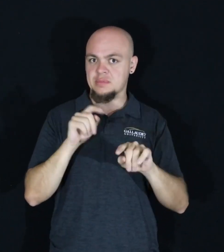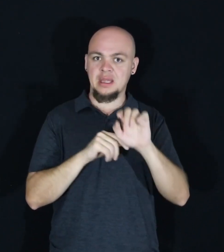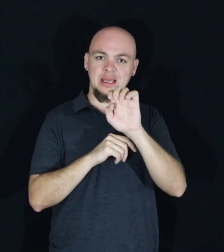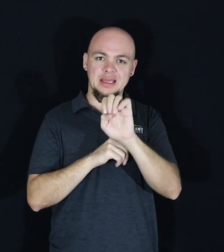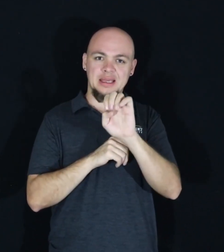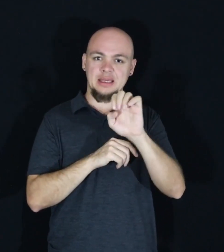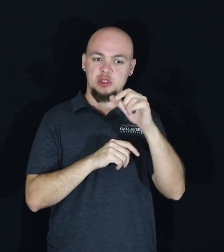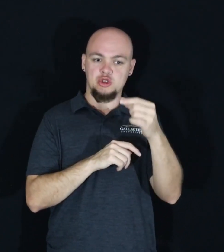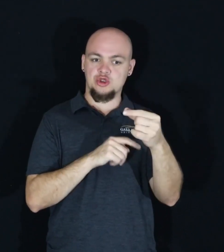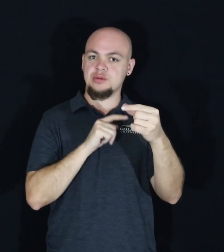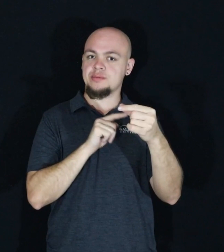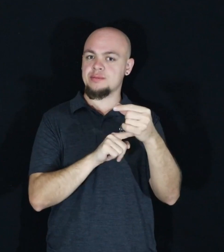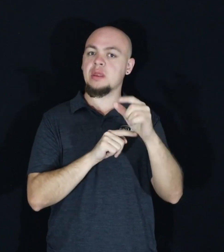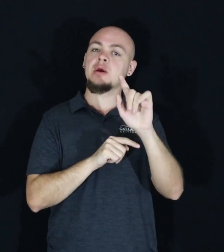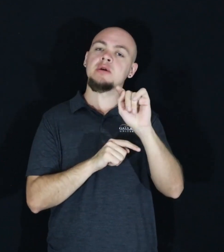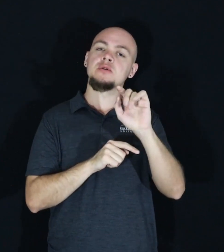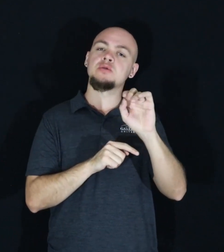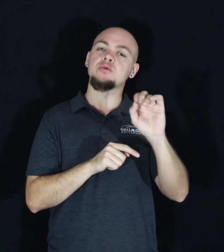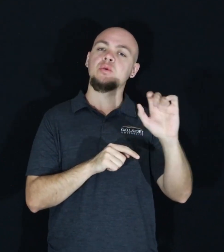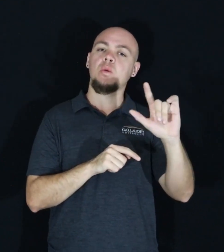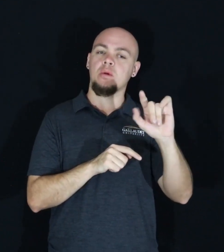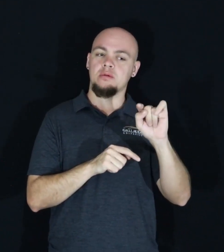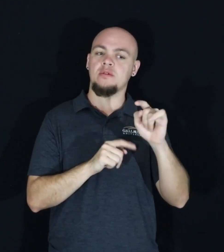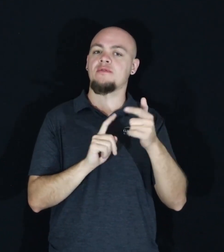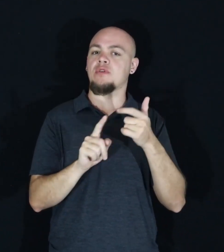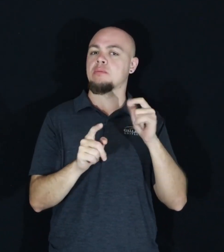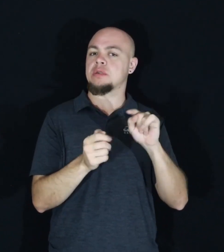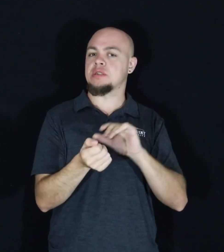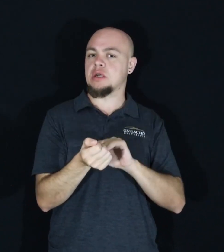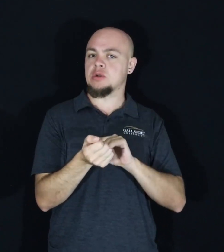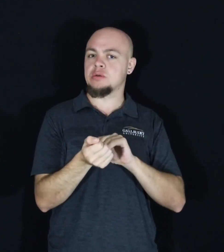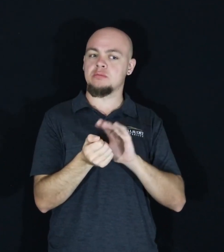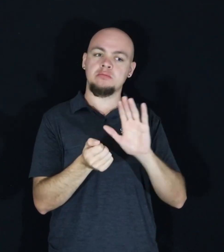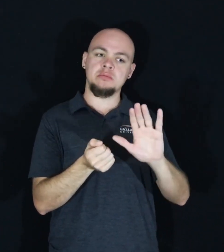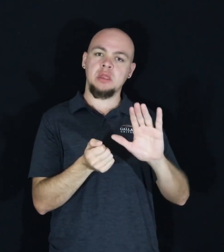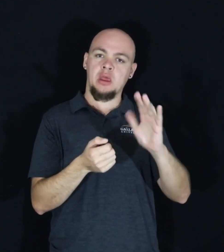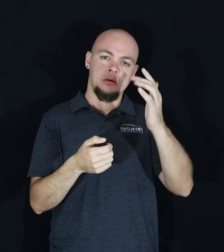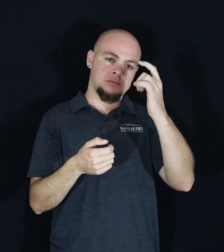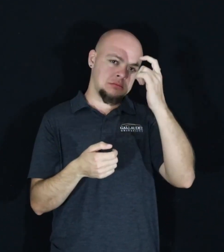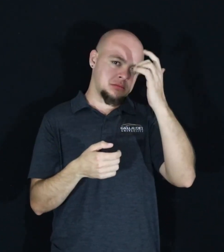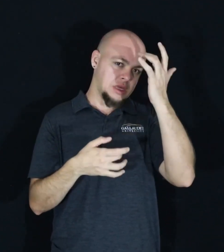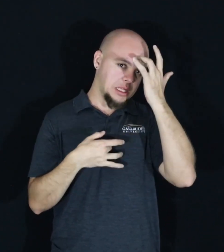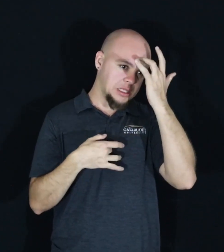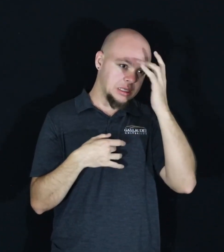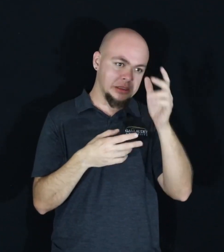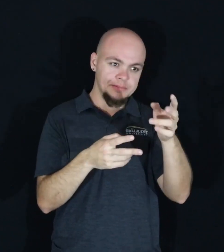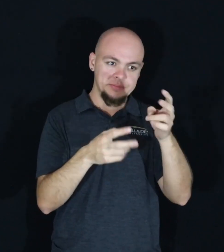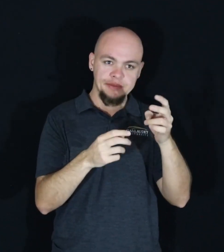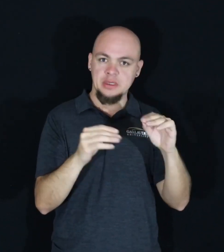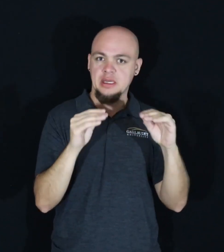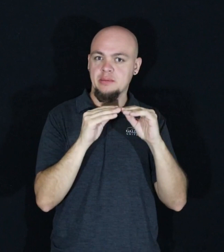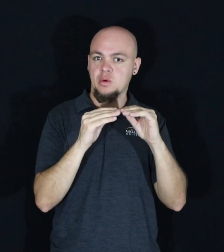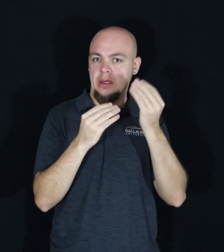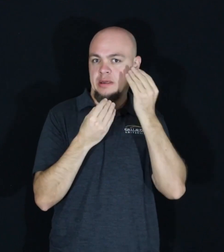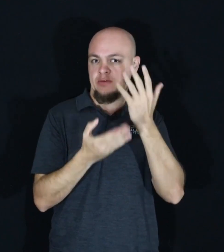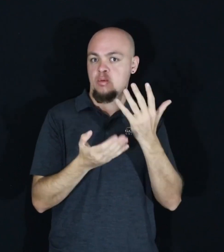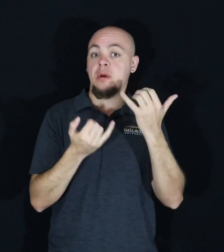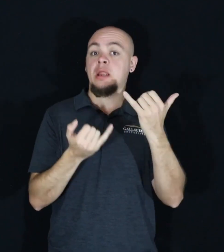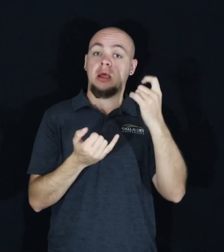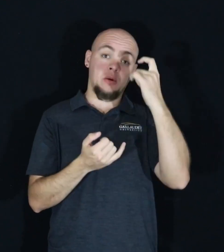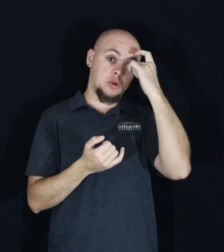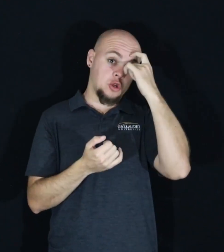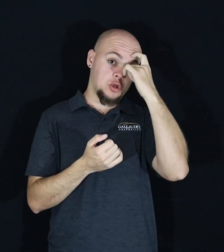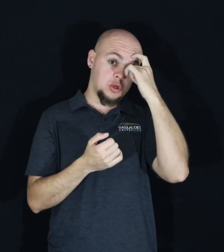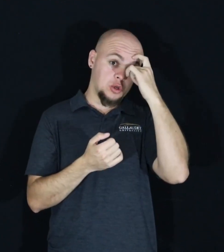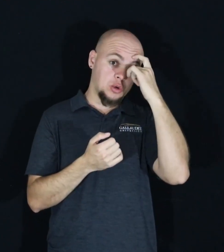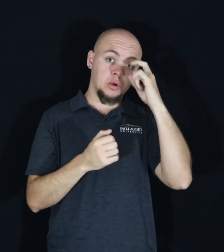EEG was used as a tool by doctors to get more information of illnesses. But today, with